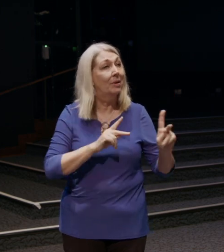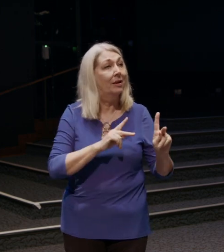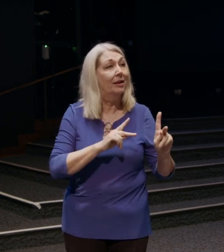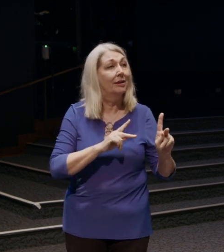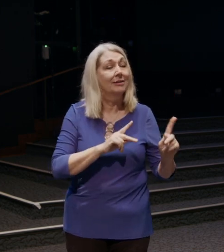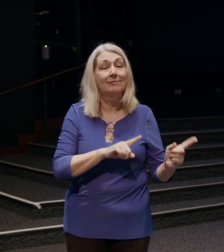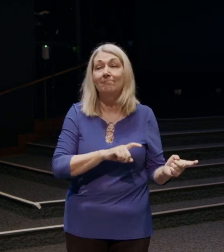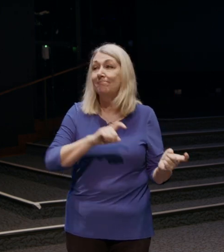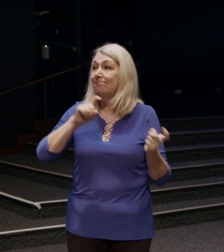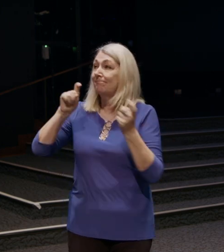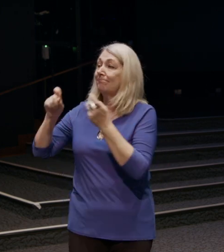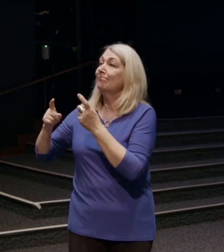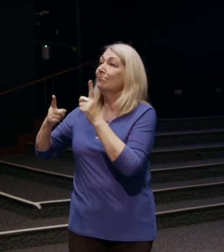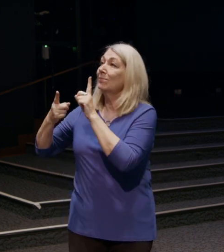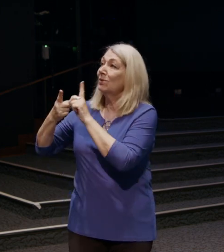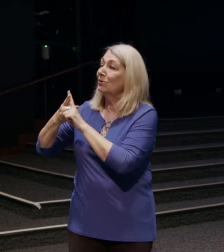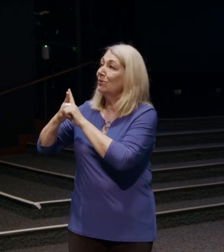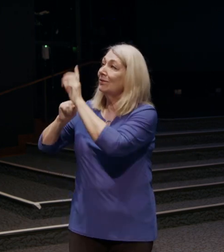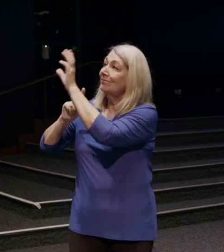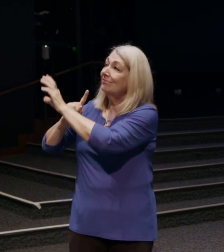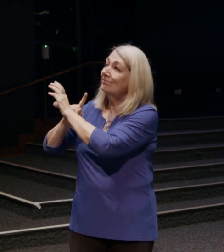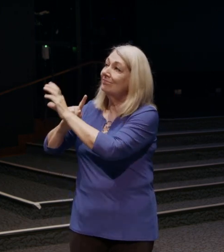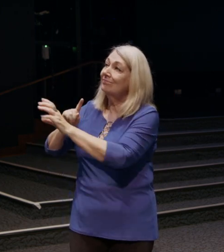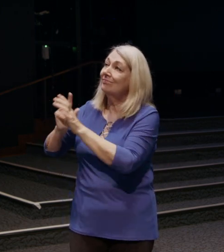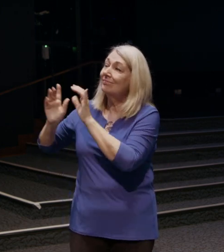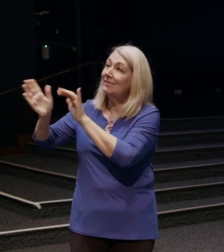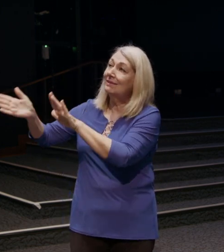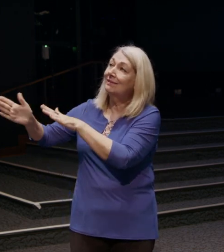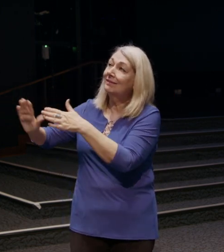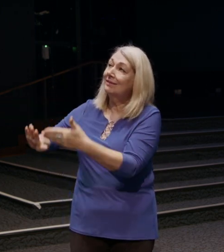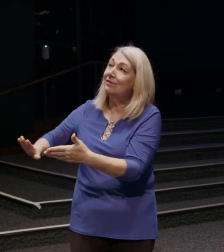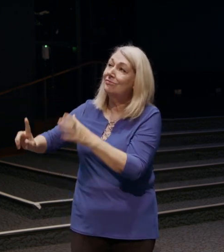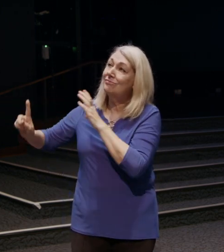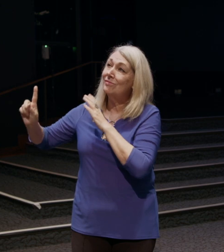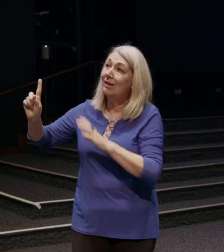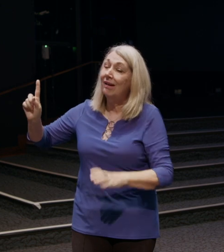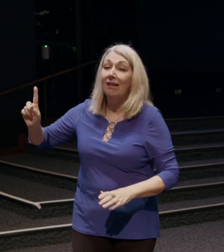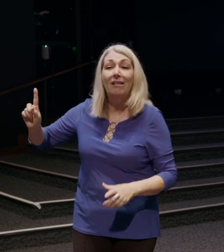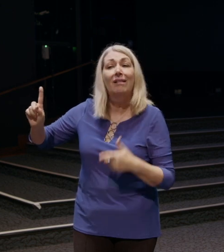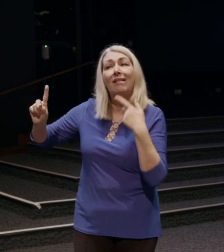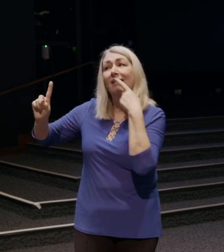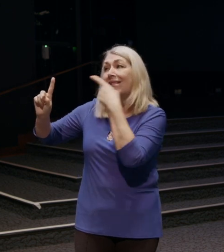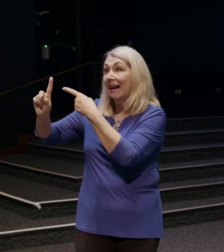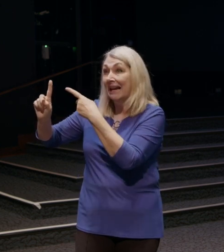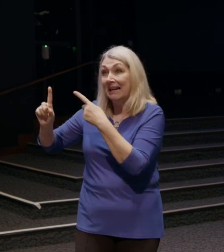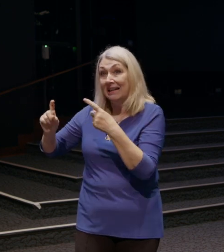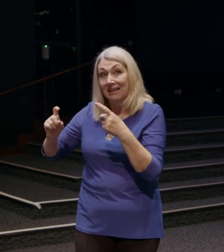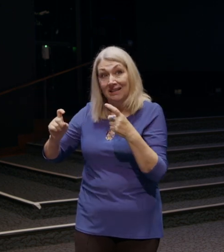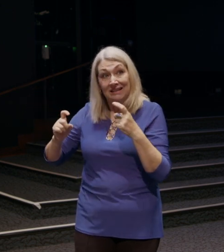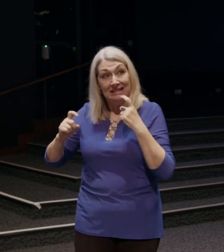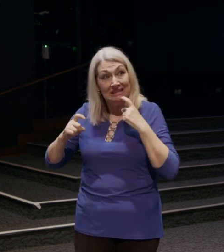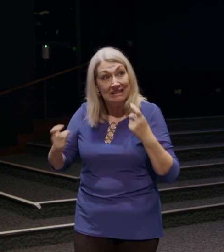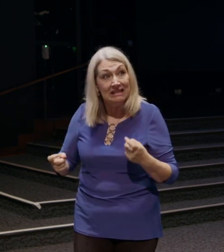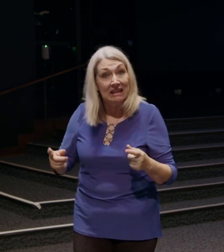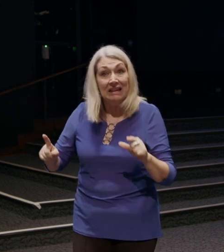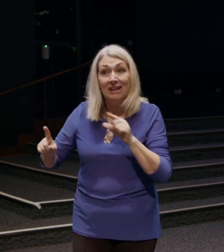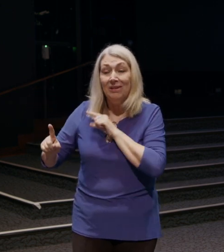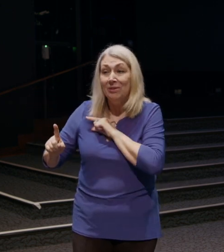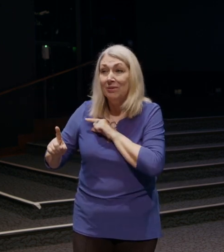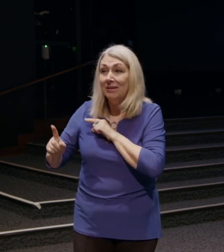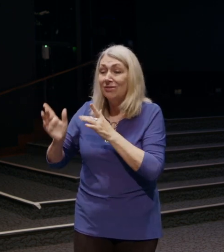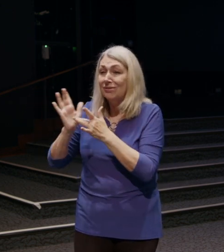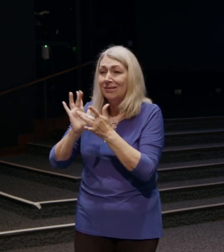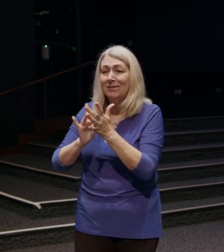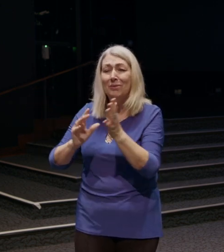Christ. Jesus was not guilty, but he suffered for those who